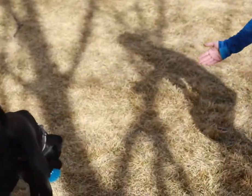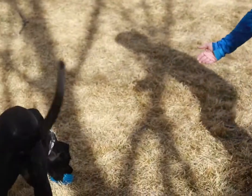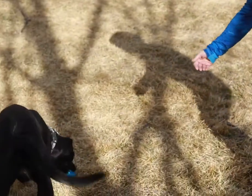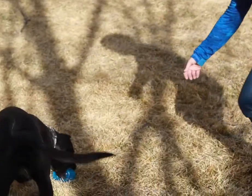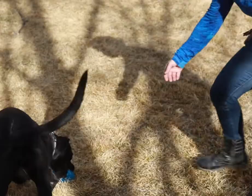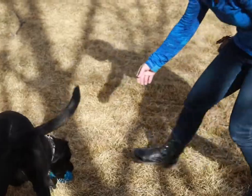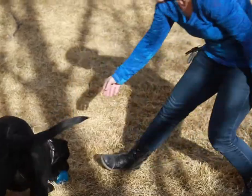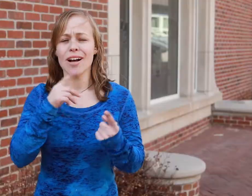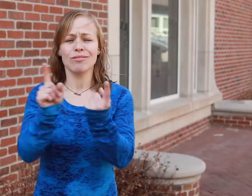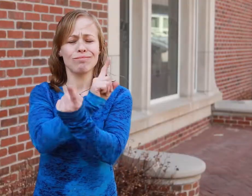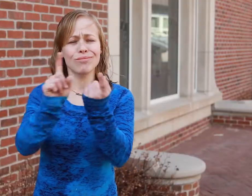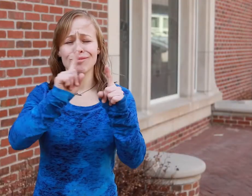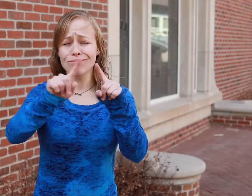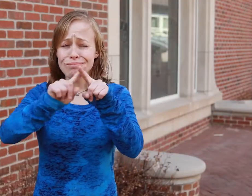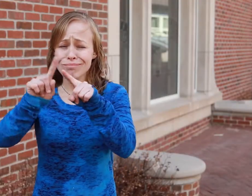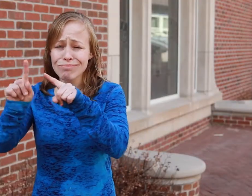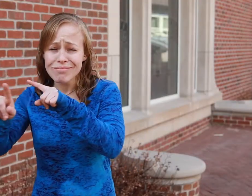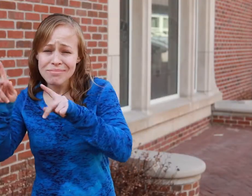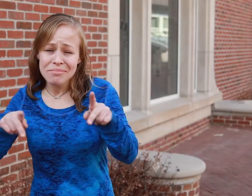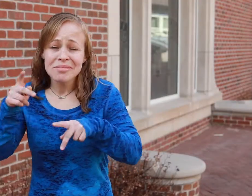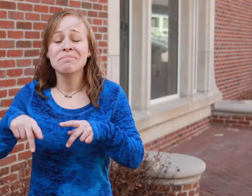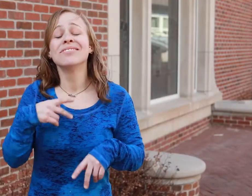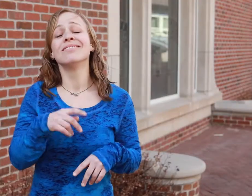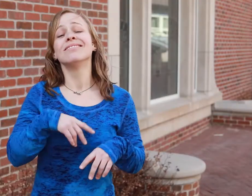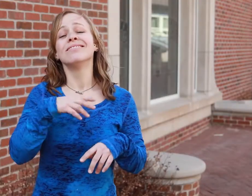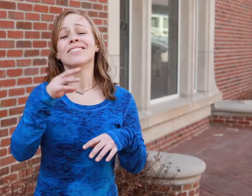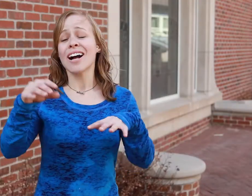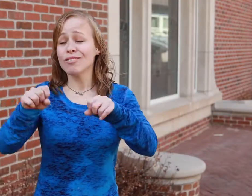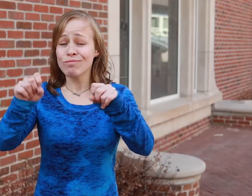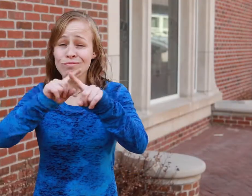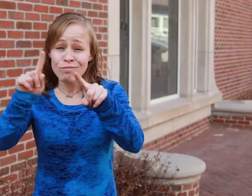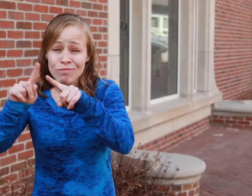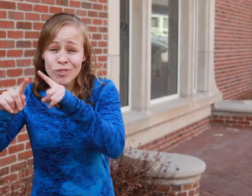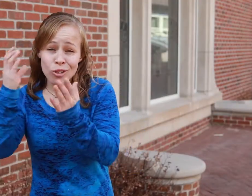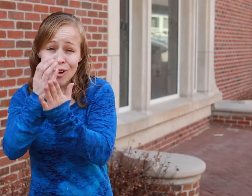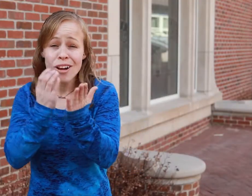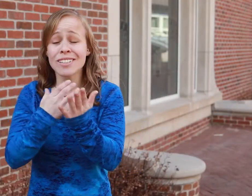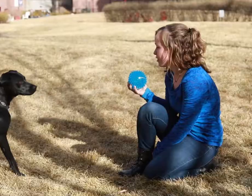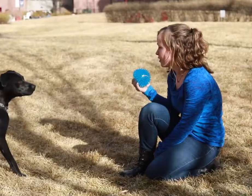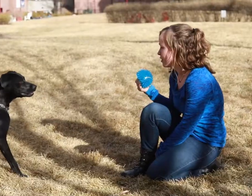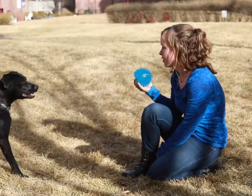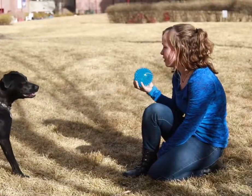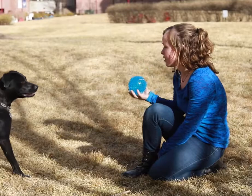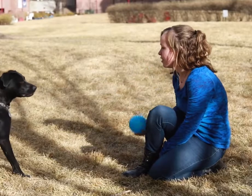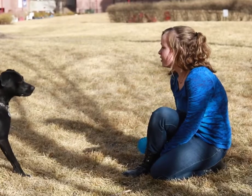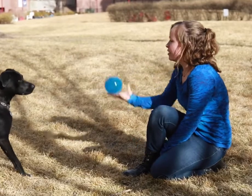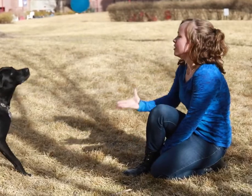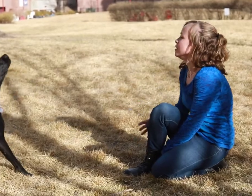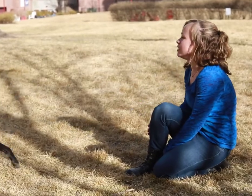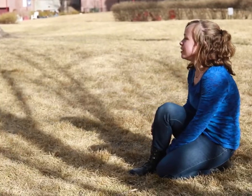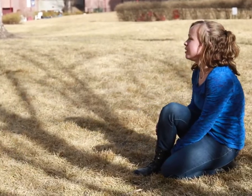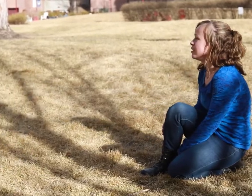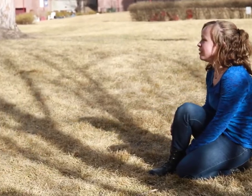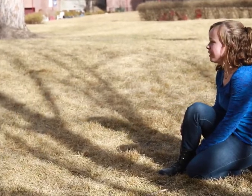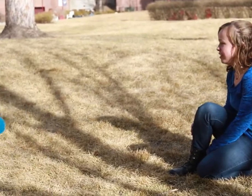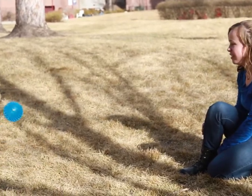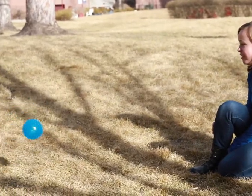Each person I have interacted with and the courses I have taken during the past 2 years here at DU has impacted and